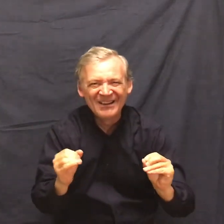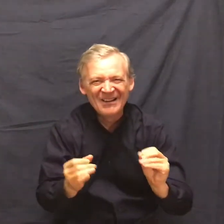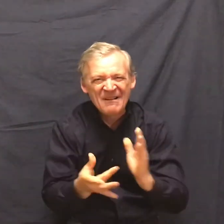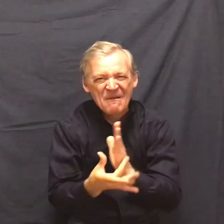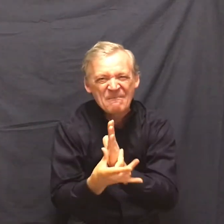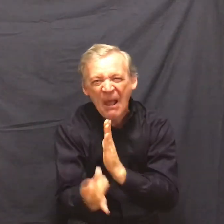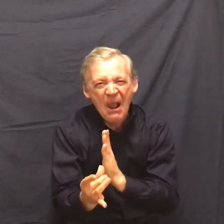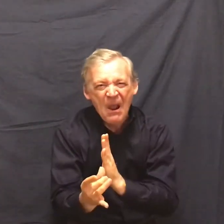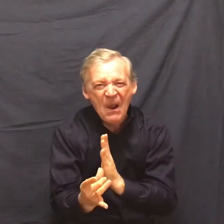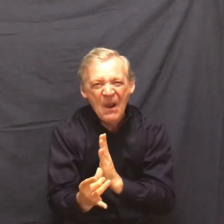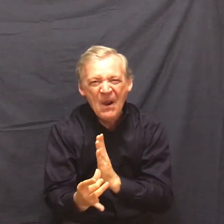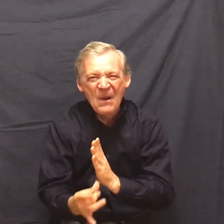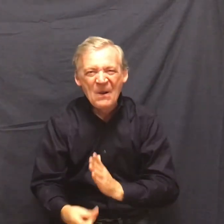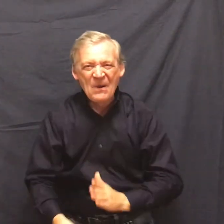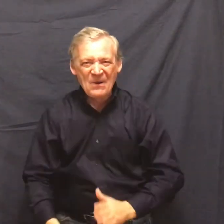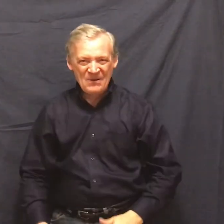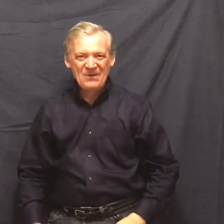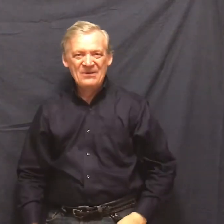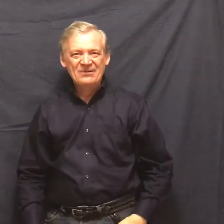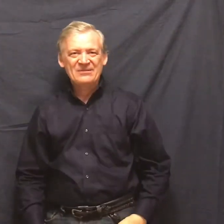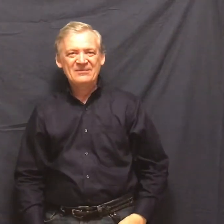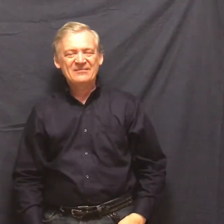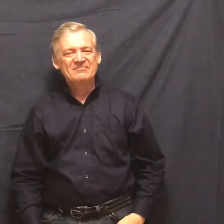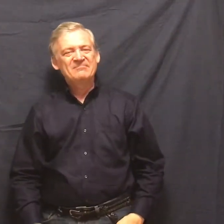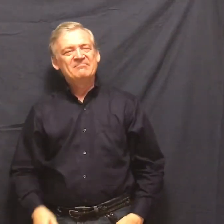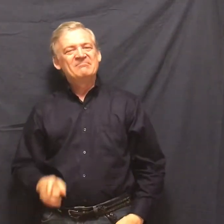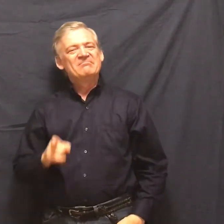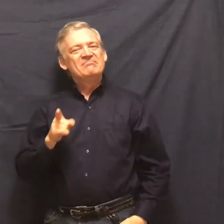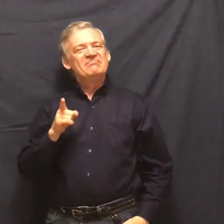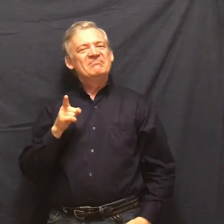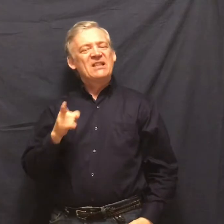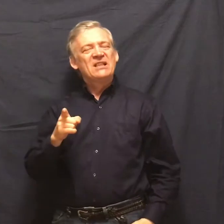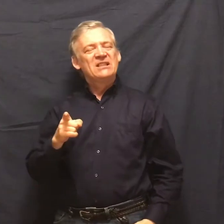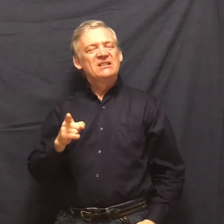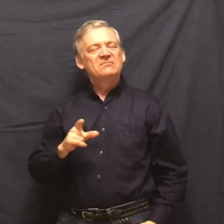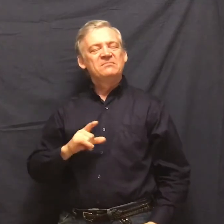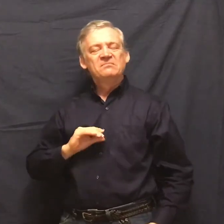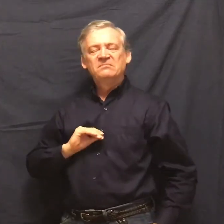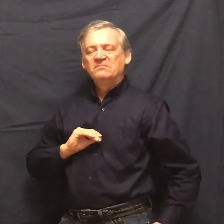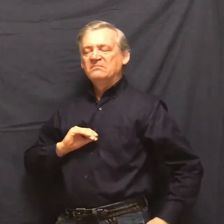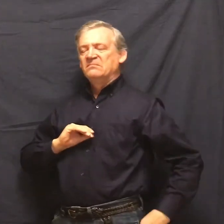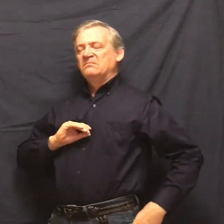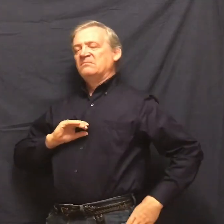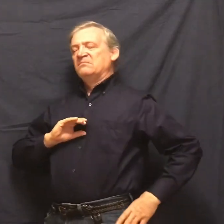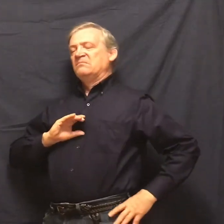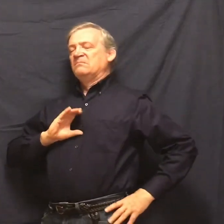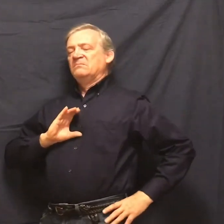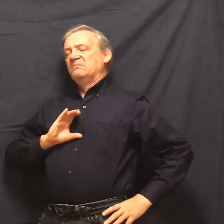There was a gravity in his manner and a quiet so profound that all talk stopped when he spoke.